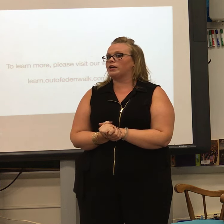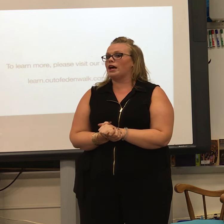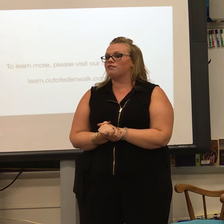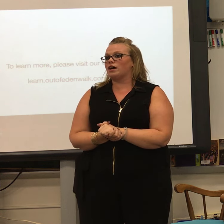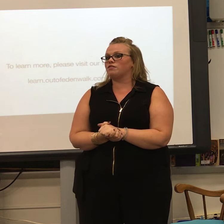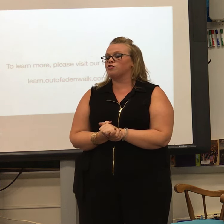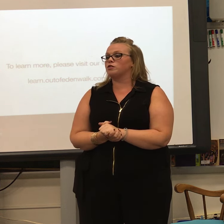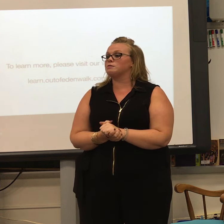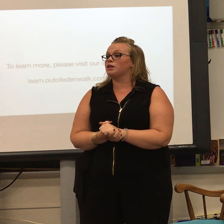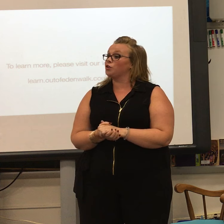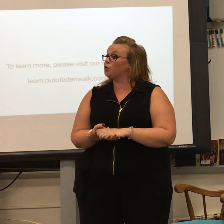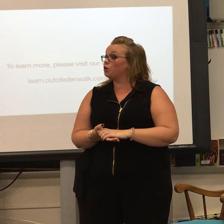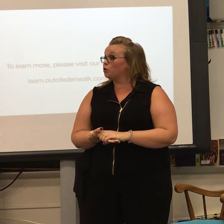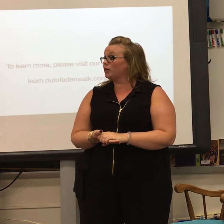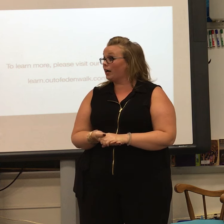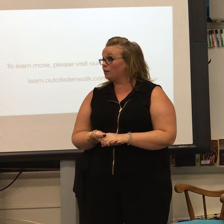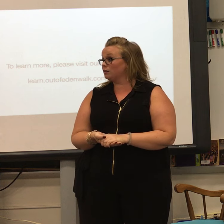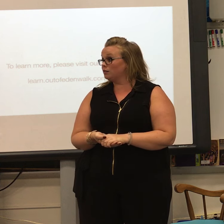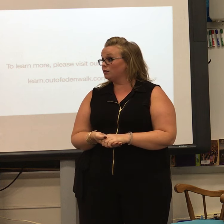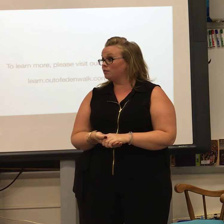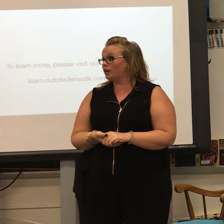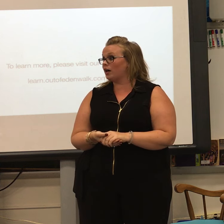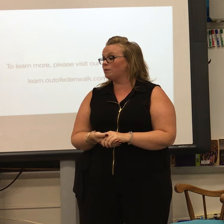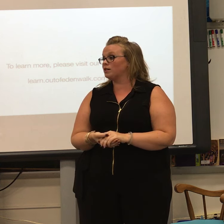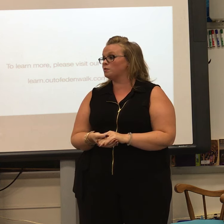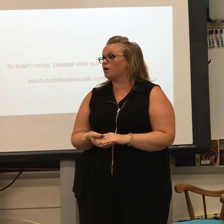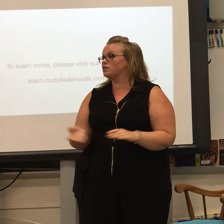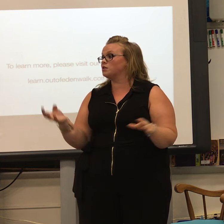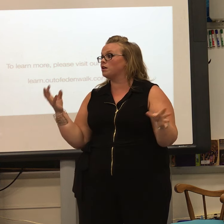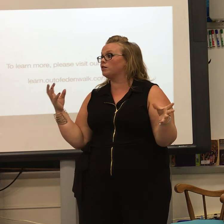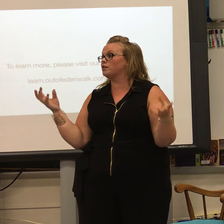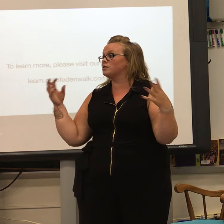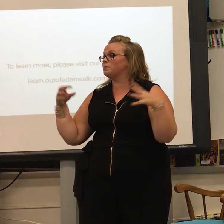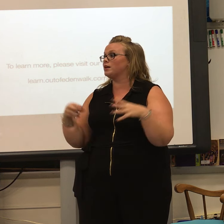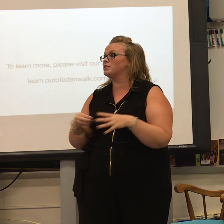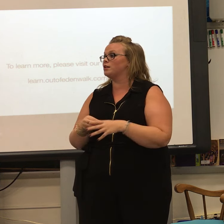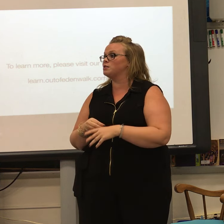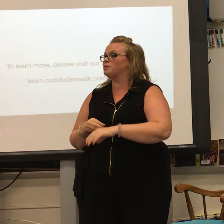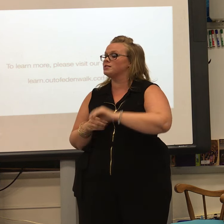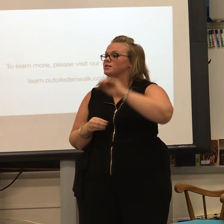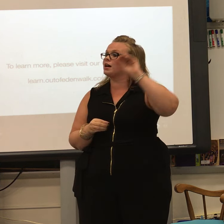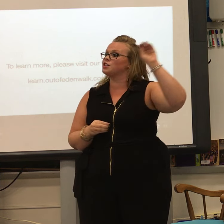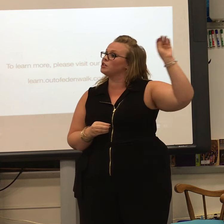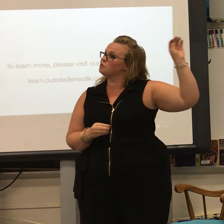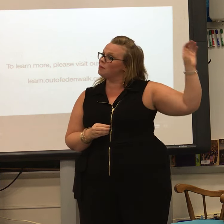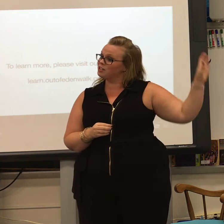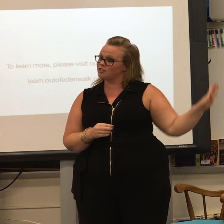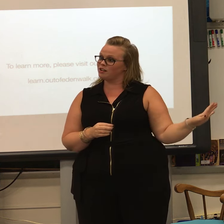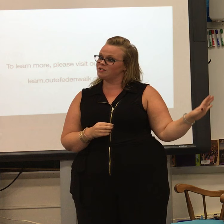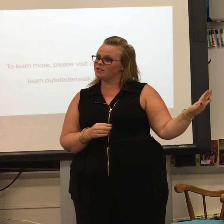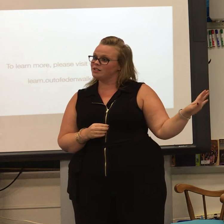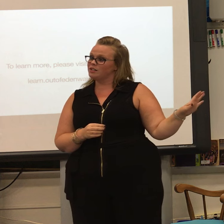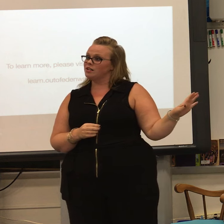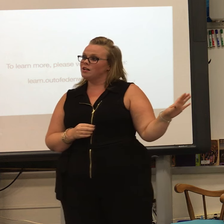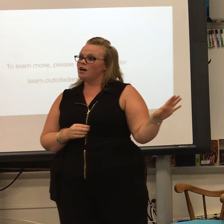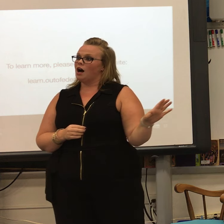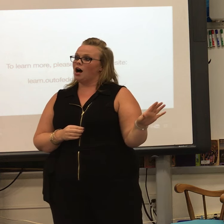looking like we're going to have the students make their own Google account right now because we are still under LCPS, and LCPS is a contract with